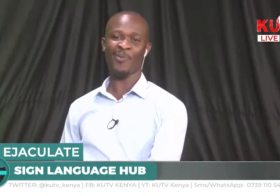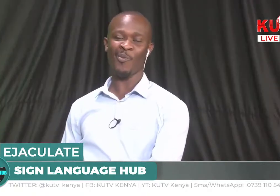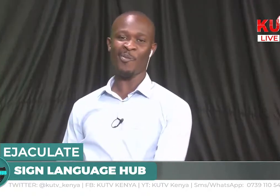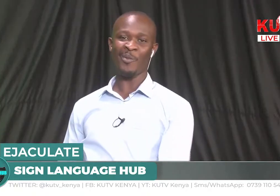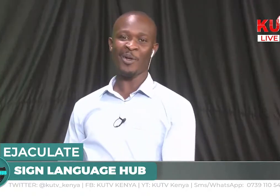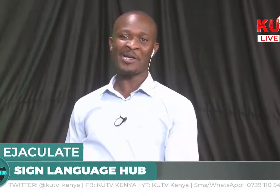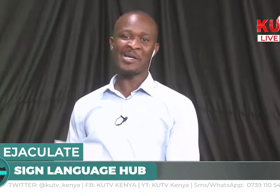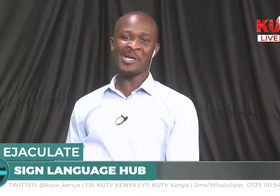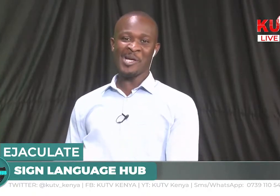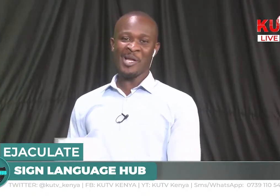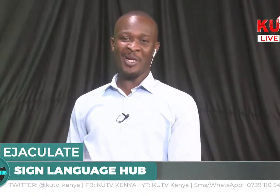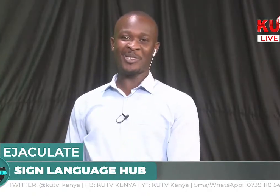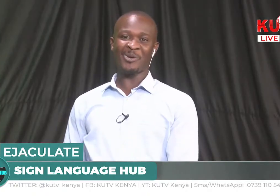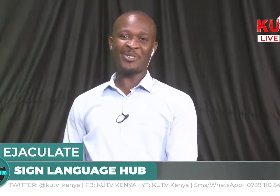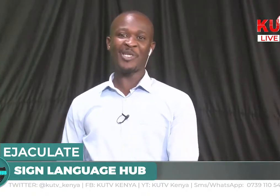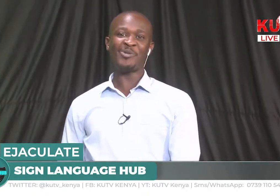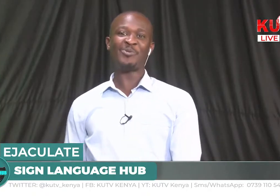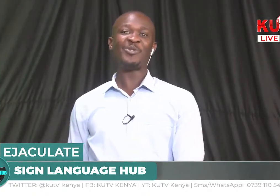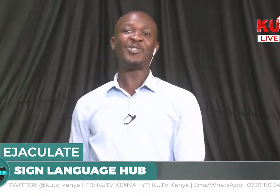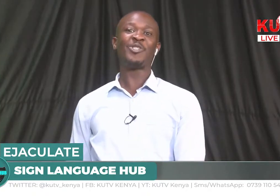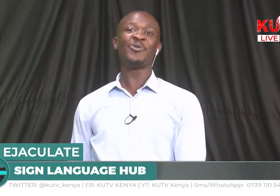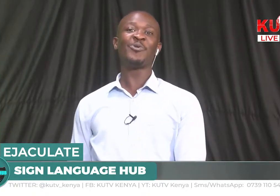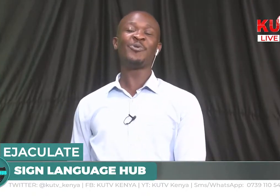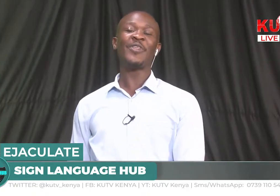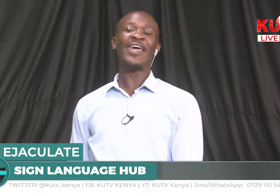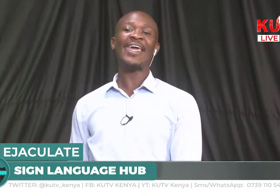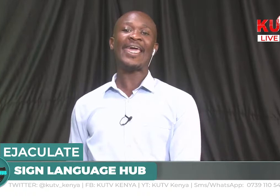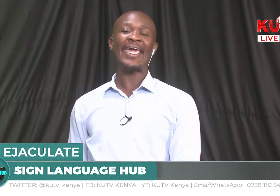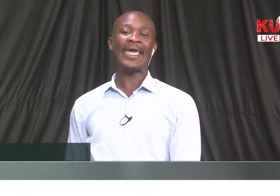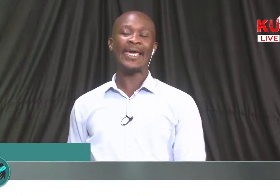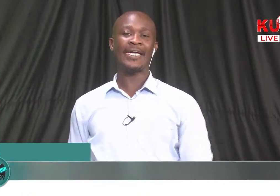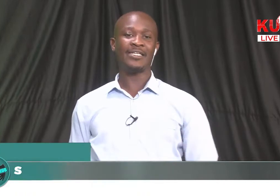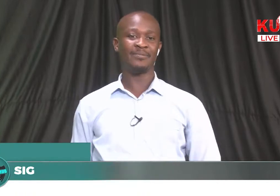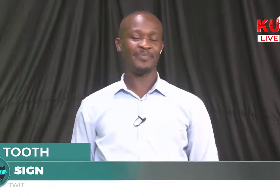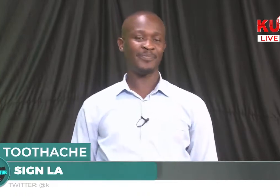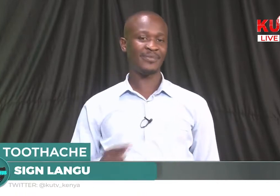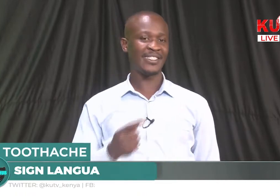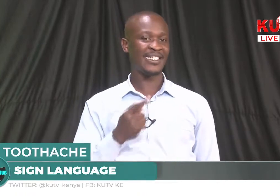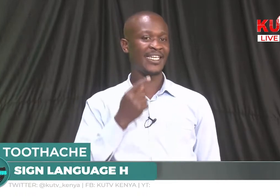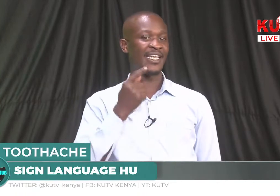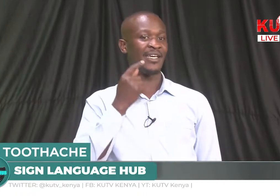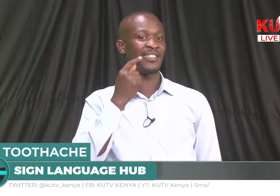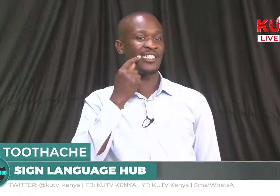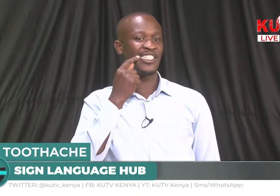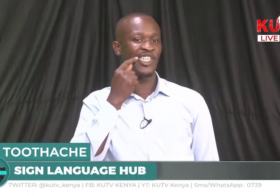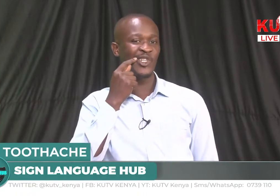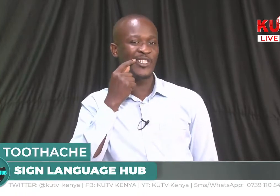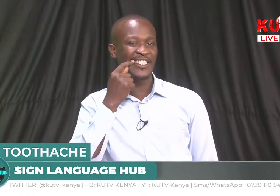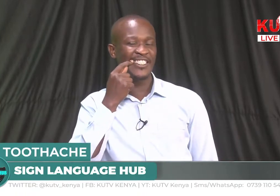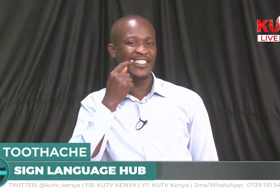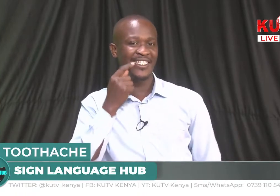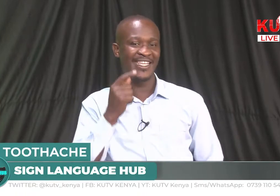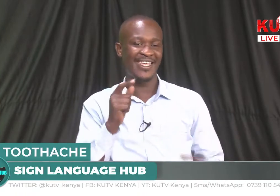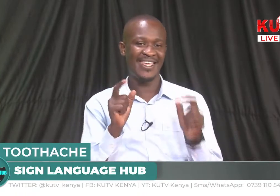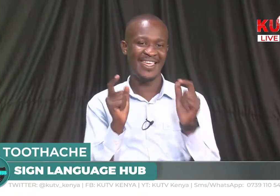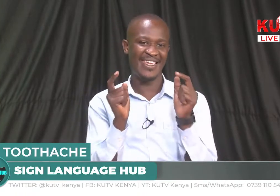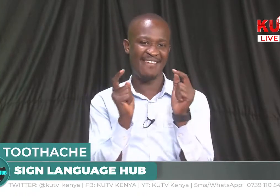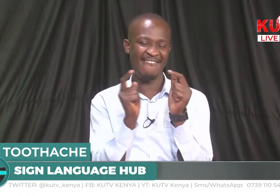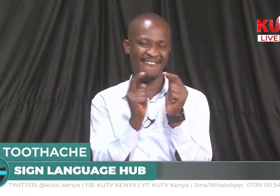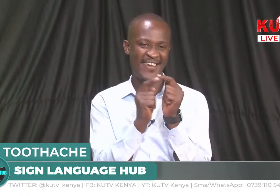let's continue. Toothache. Tooth.